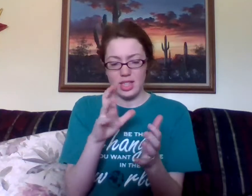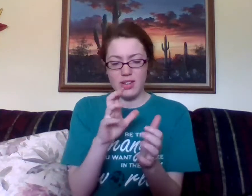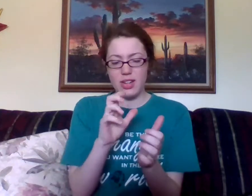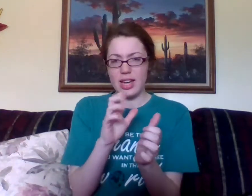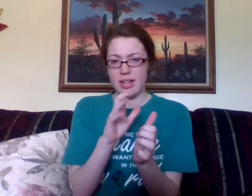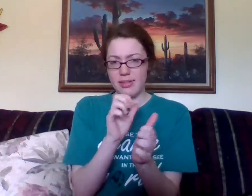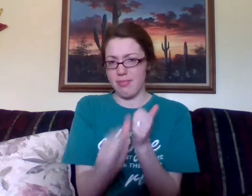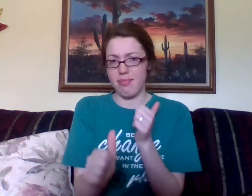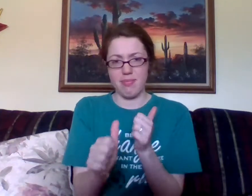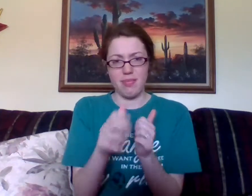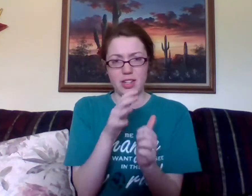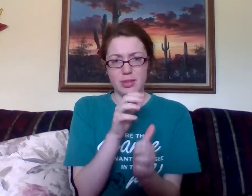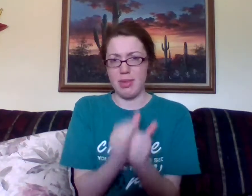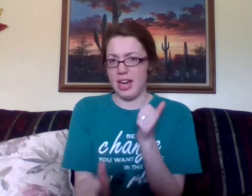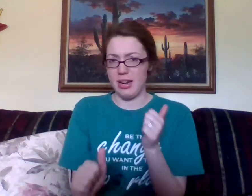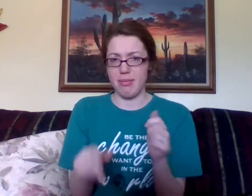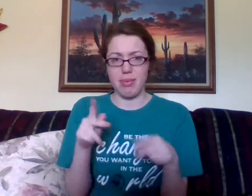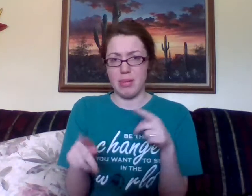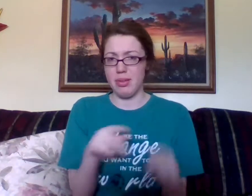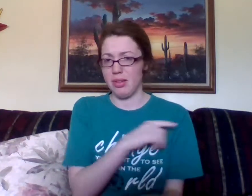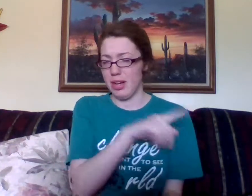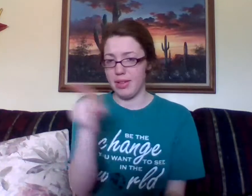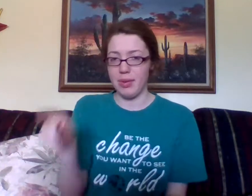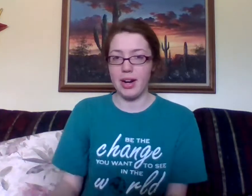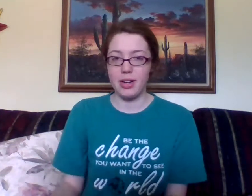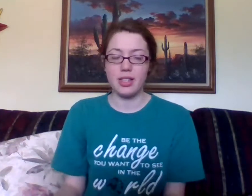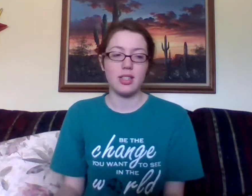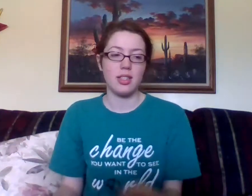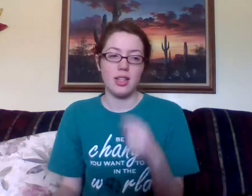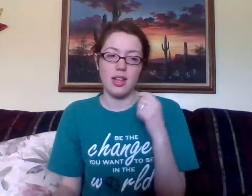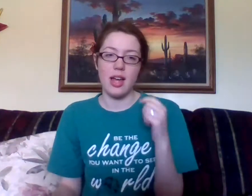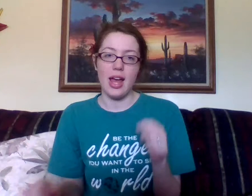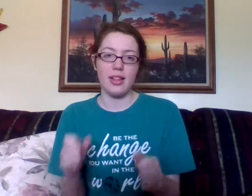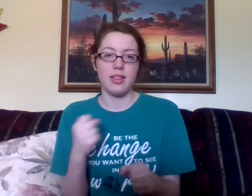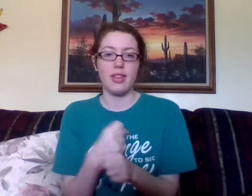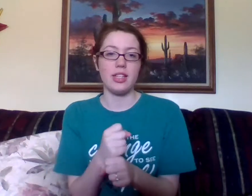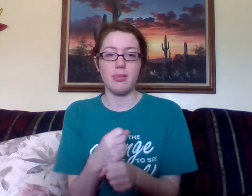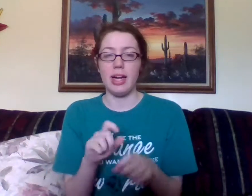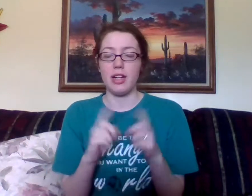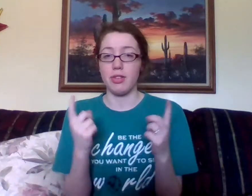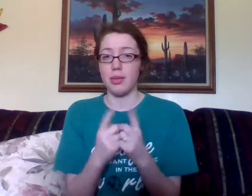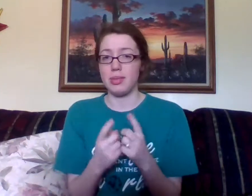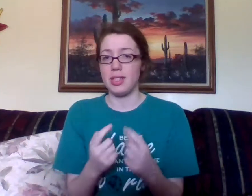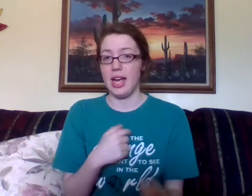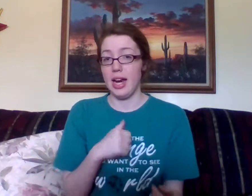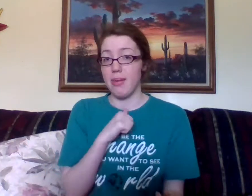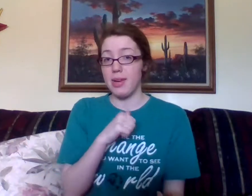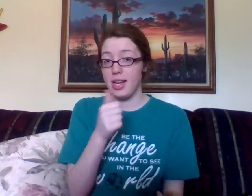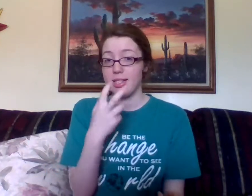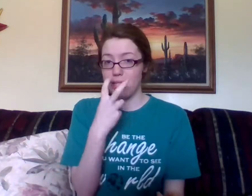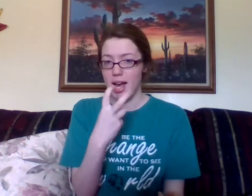were like there's mean people everywhere, and they do make groups, and I'm not